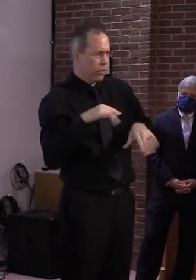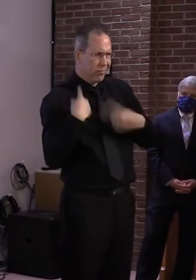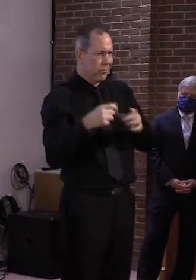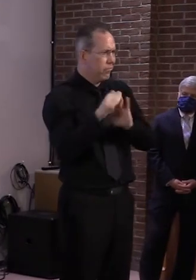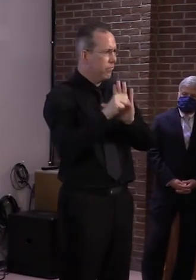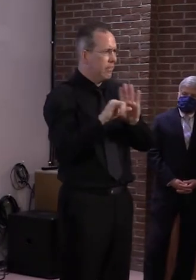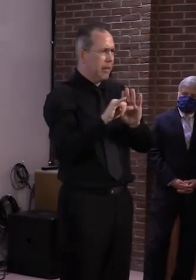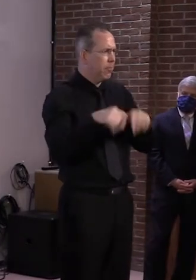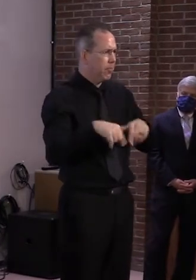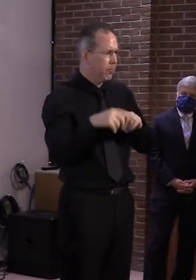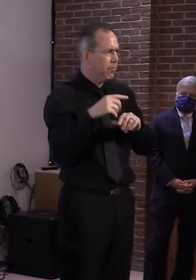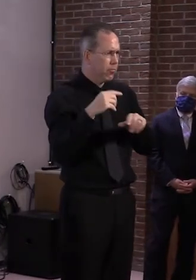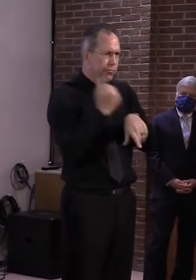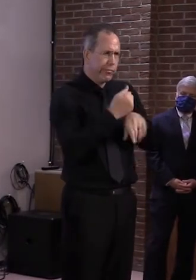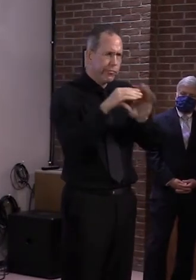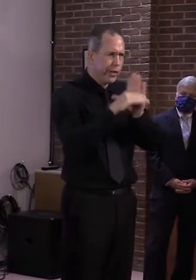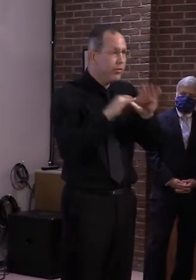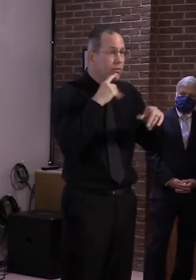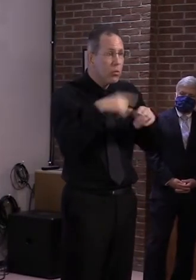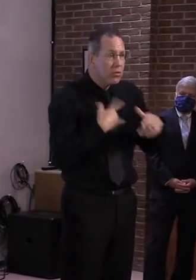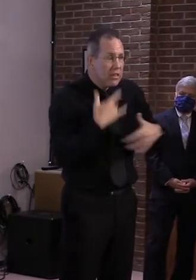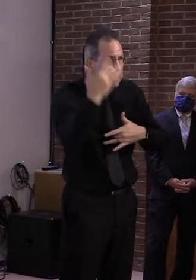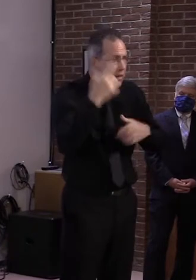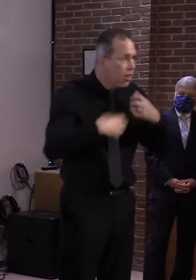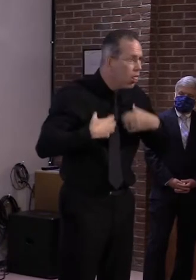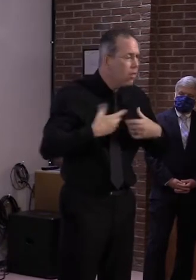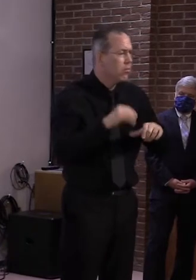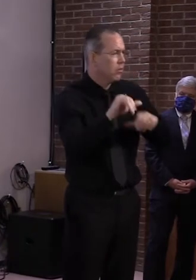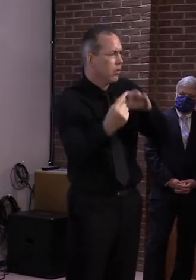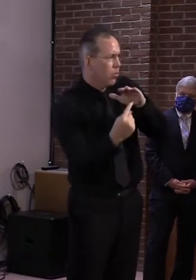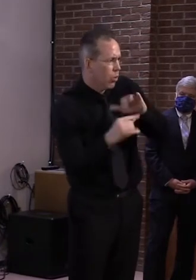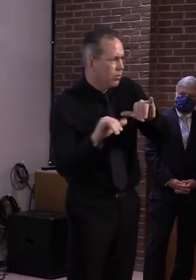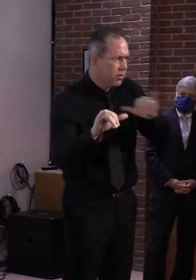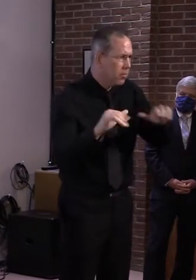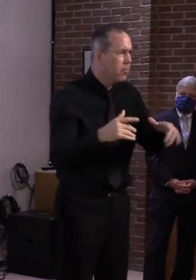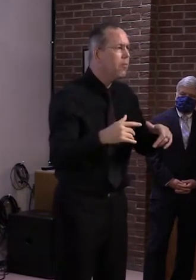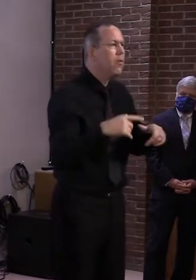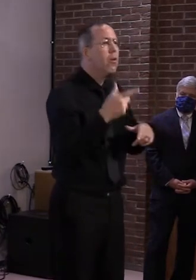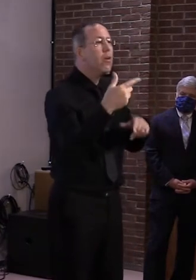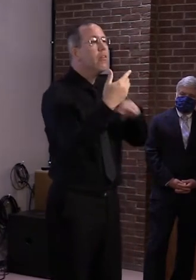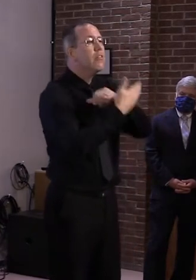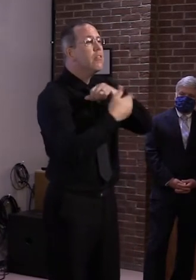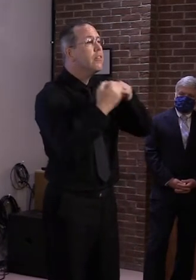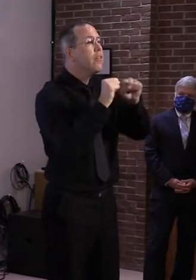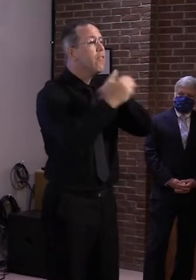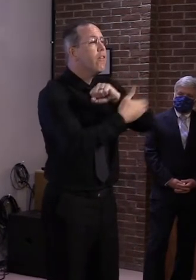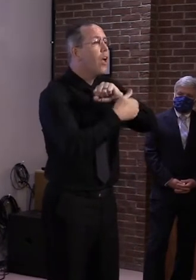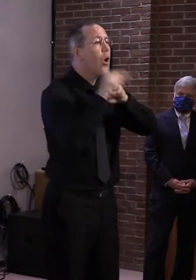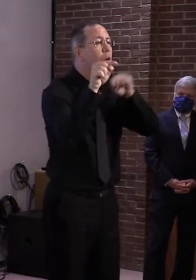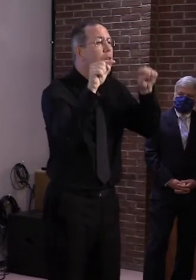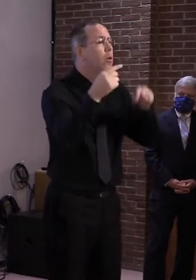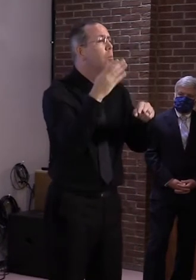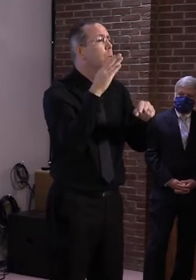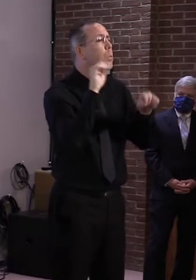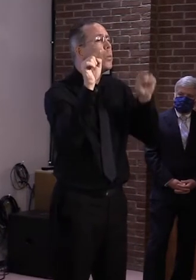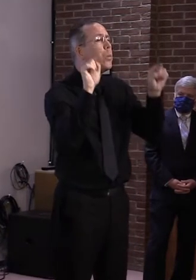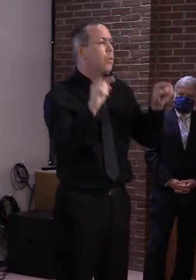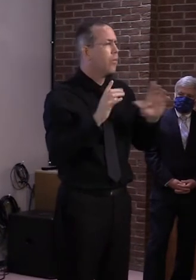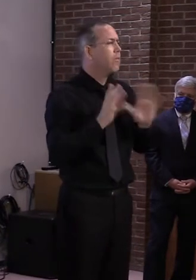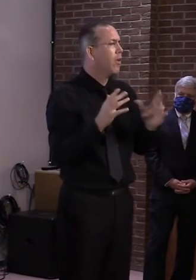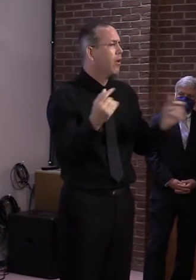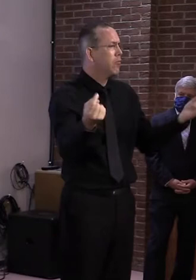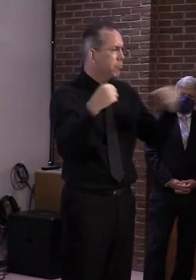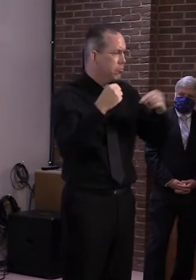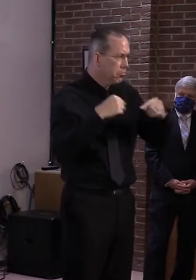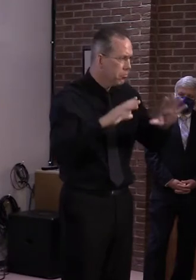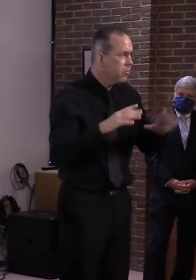state that meet our threshold. So that's the key point here. You know, we have a 400 person